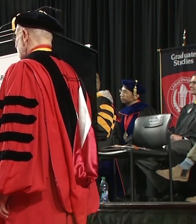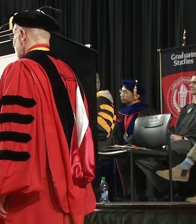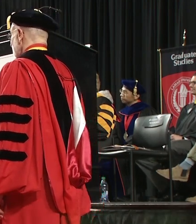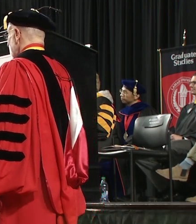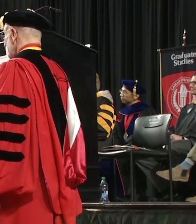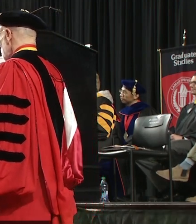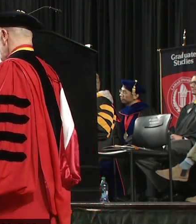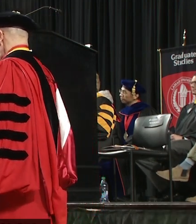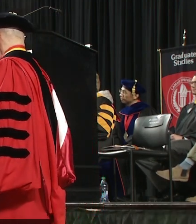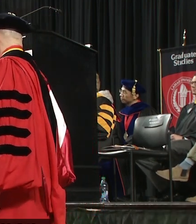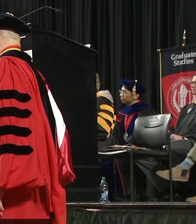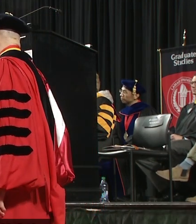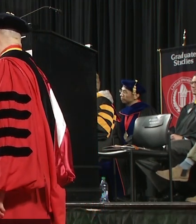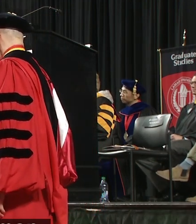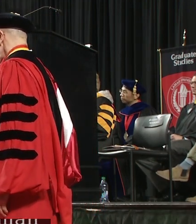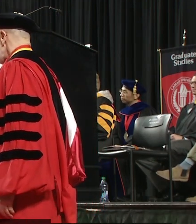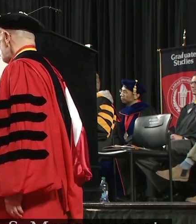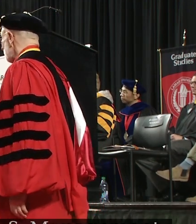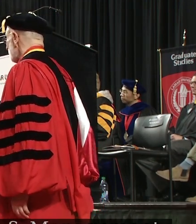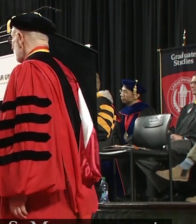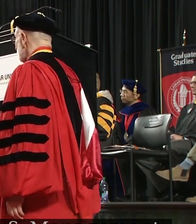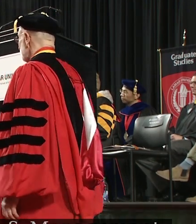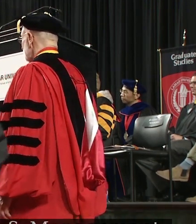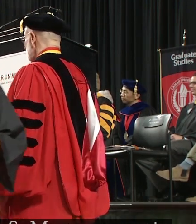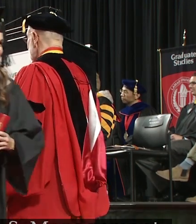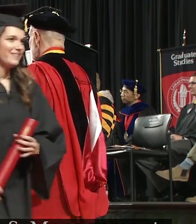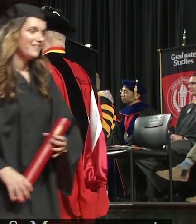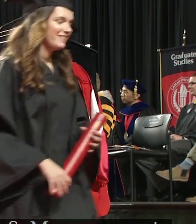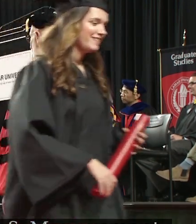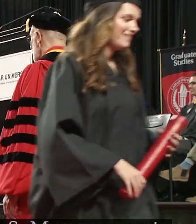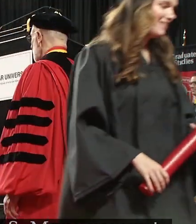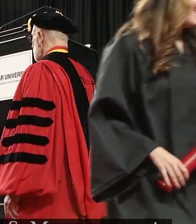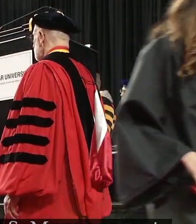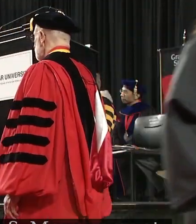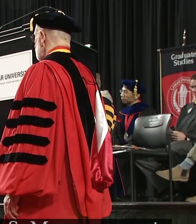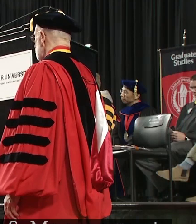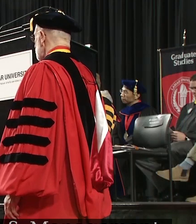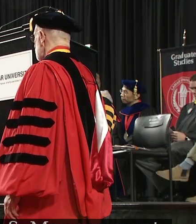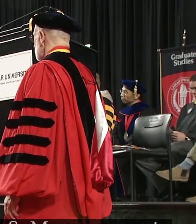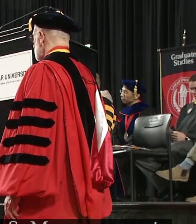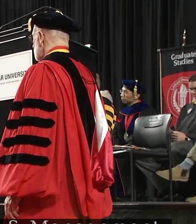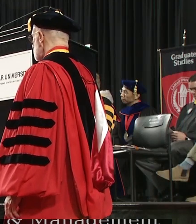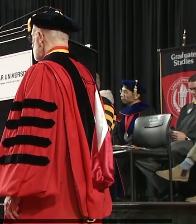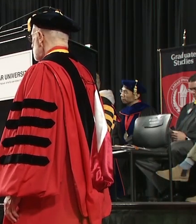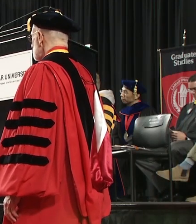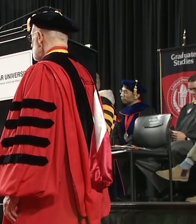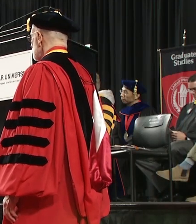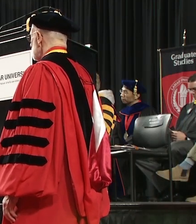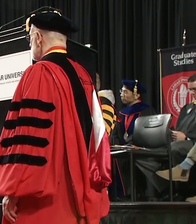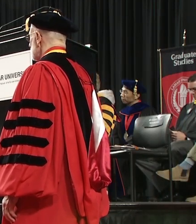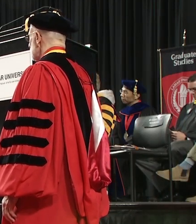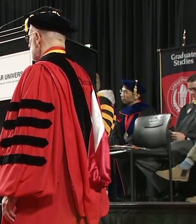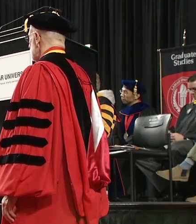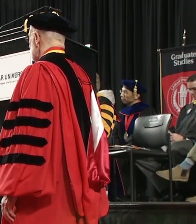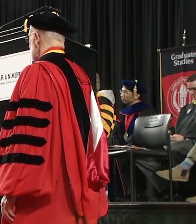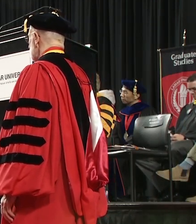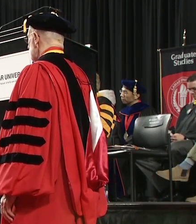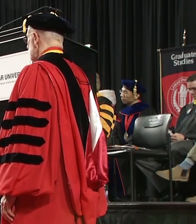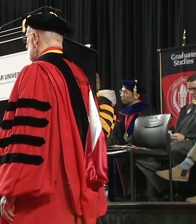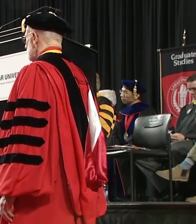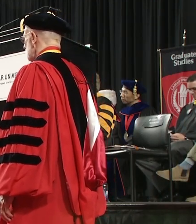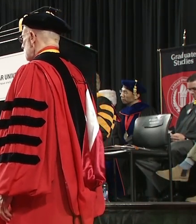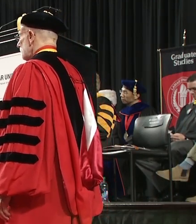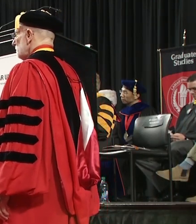Bachelor of Business Administration in Management and Management Information Systems, Robert Ventura Salazar Diaz.